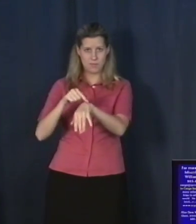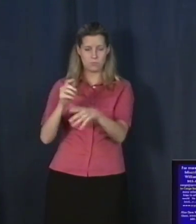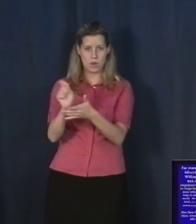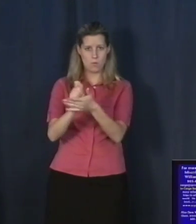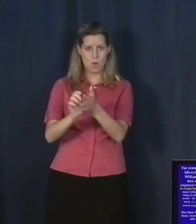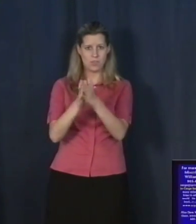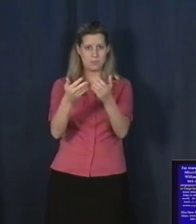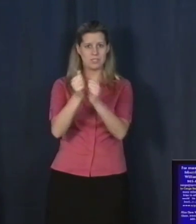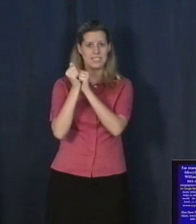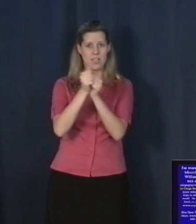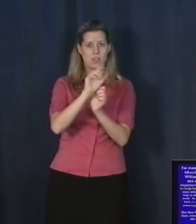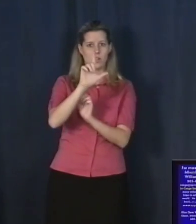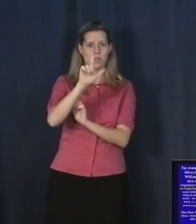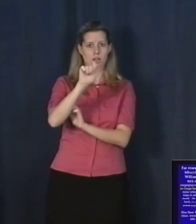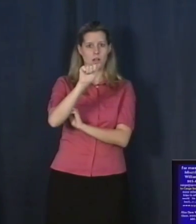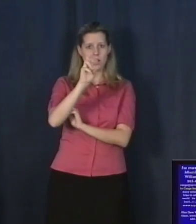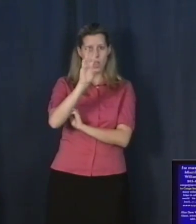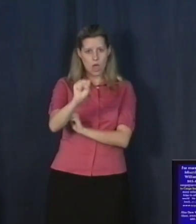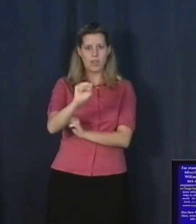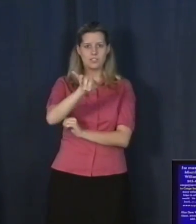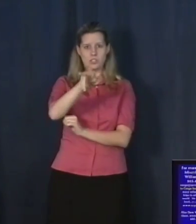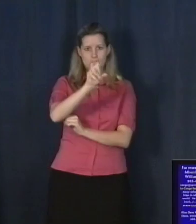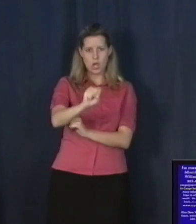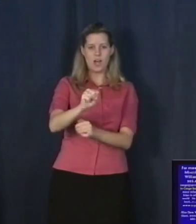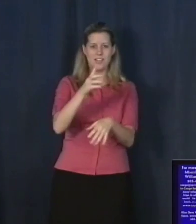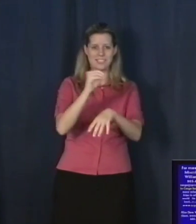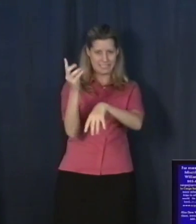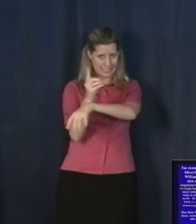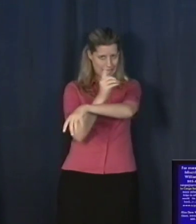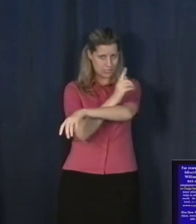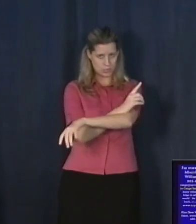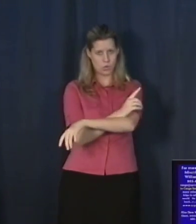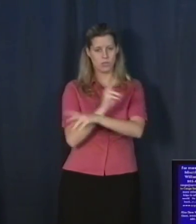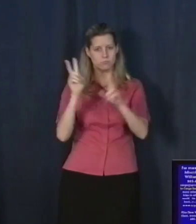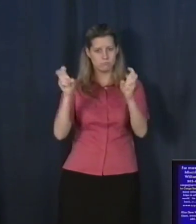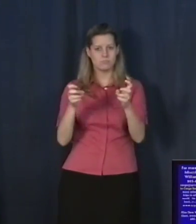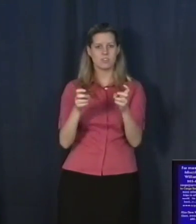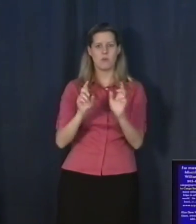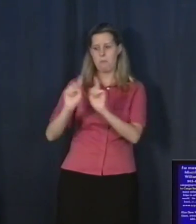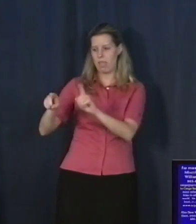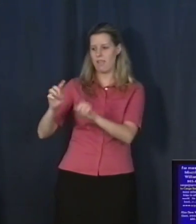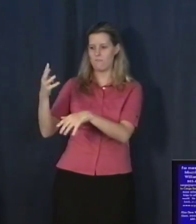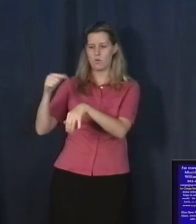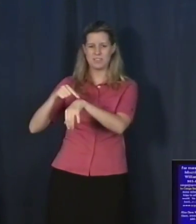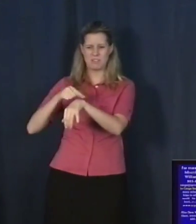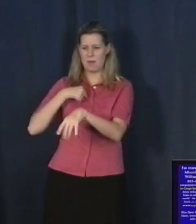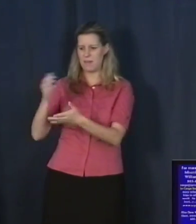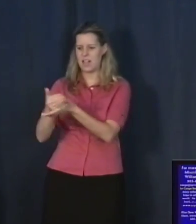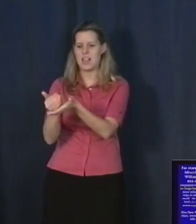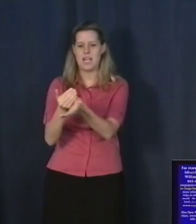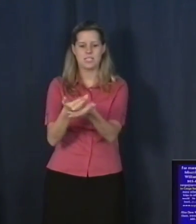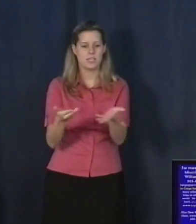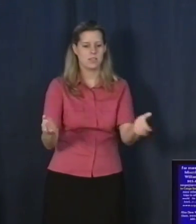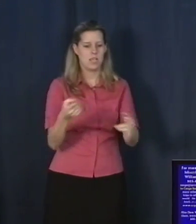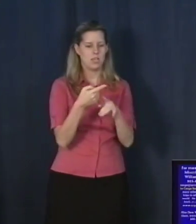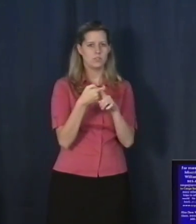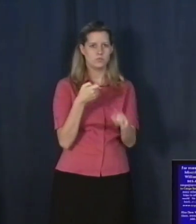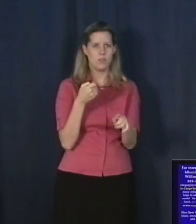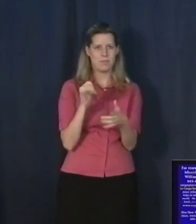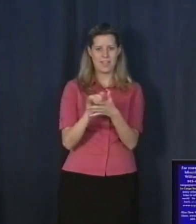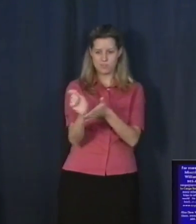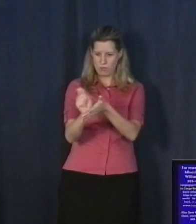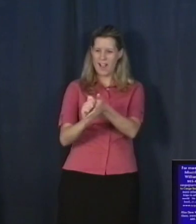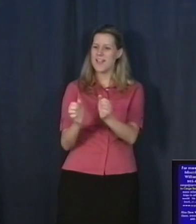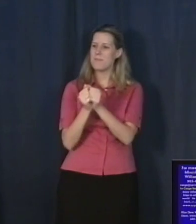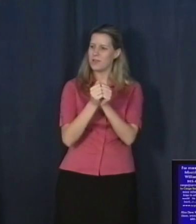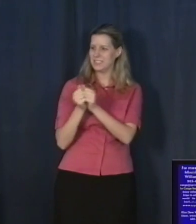Claws, Jaws, and Dinosaurs. William contacted me and said, Brother Hovind, I've been there 4 times. I said, William, I've been collecting stuff for 30 years on cryptozoology. Let's write a